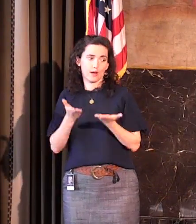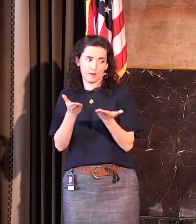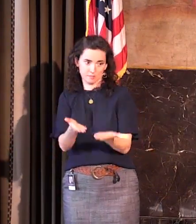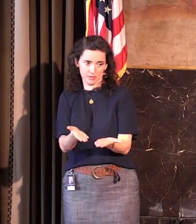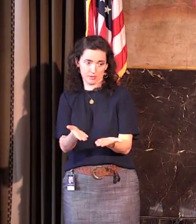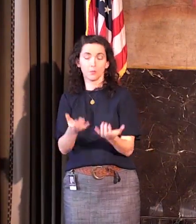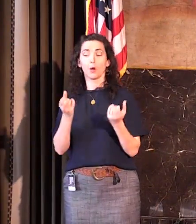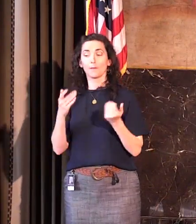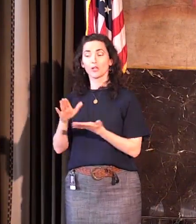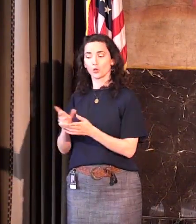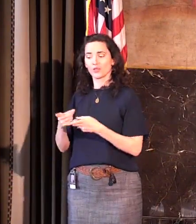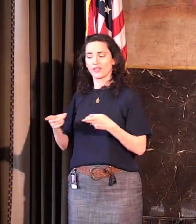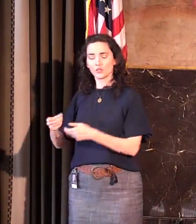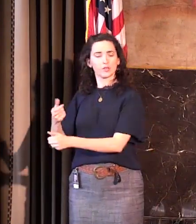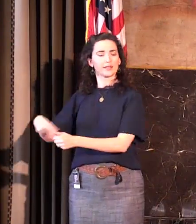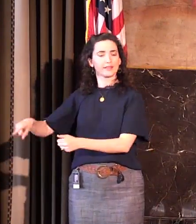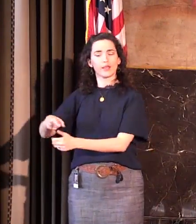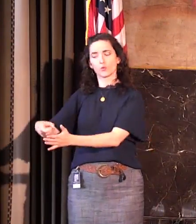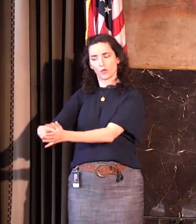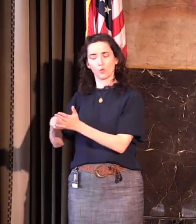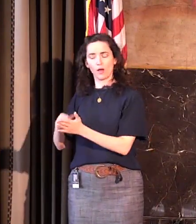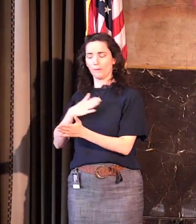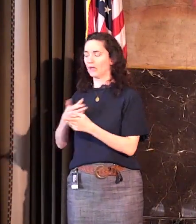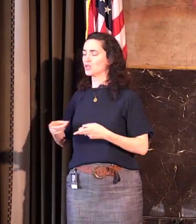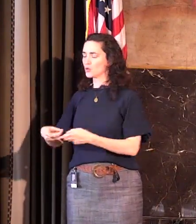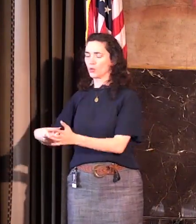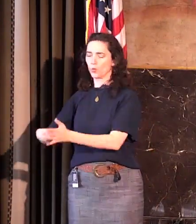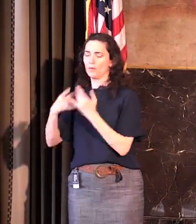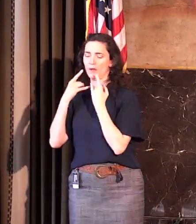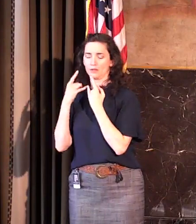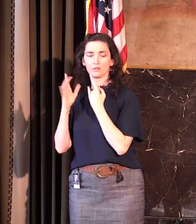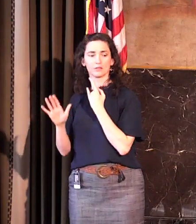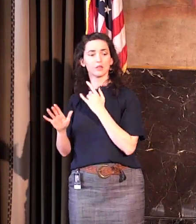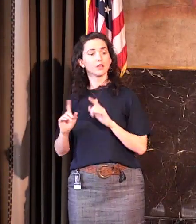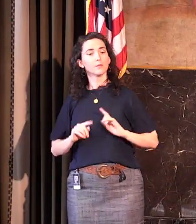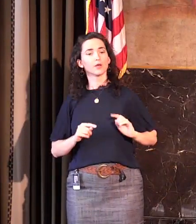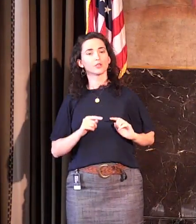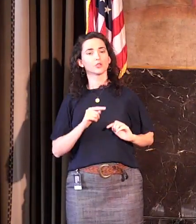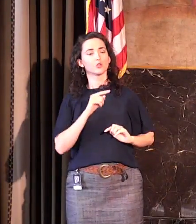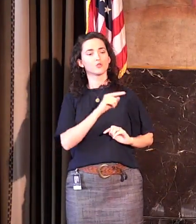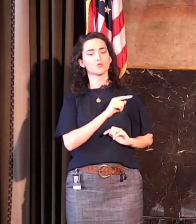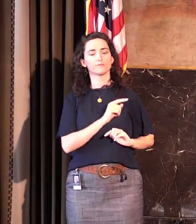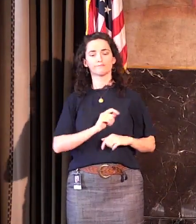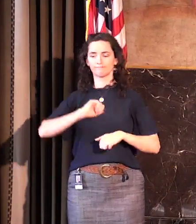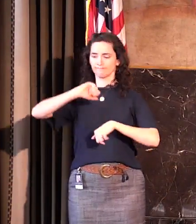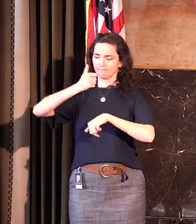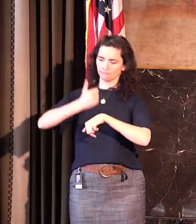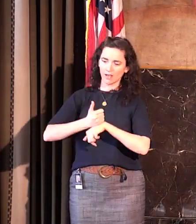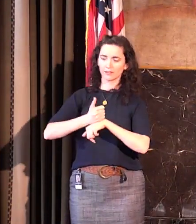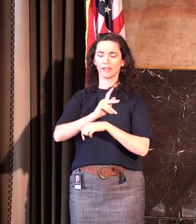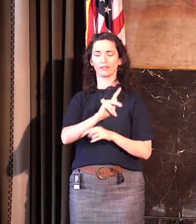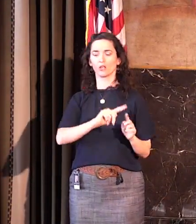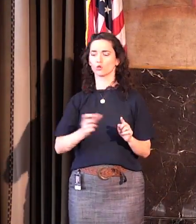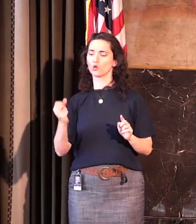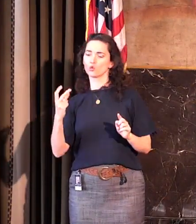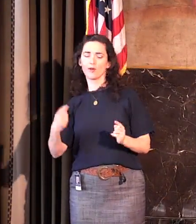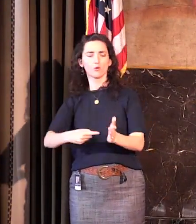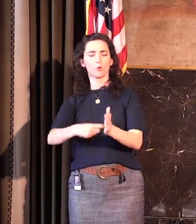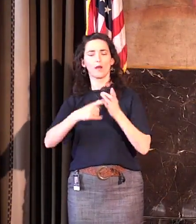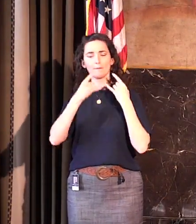of school districts that aren't requiring masks for their students. I guess what's holding you back from implementing a school K-12 sort of